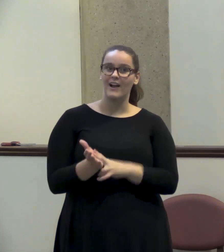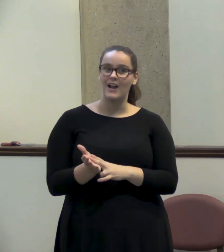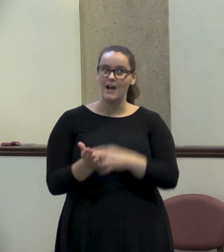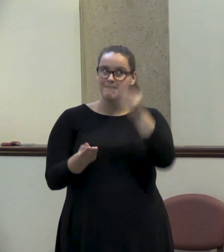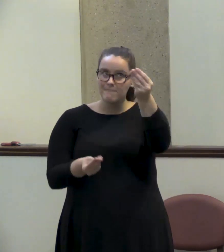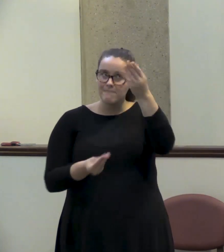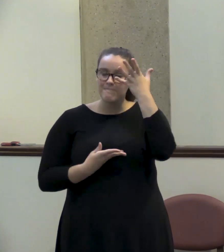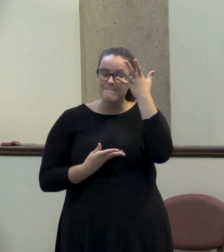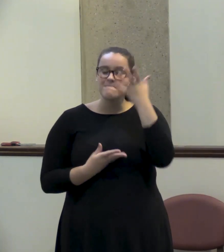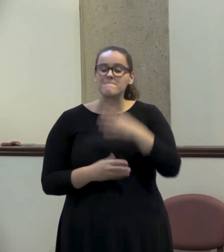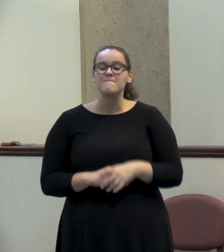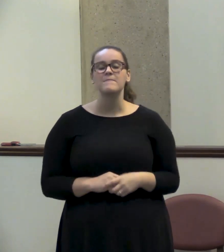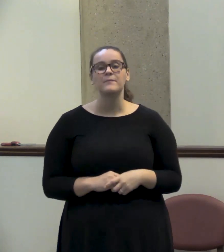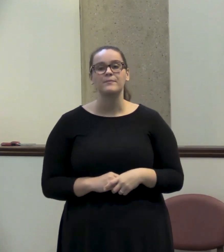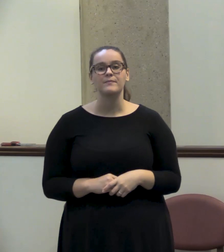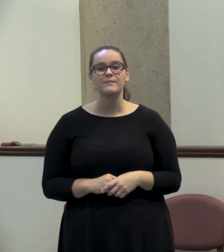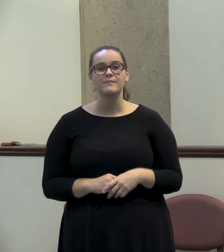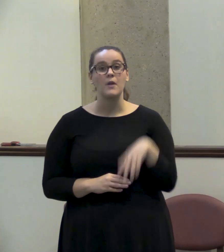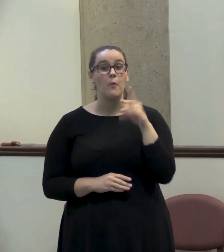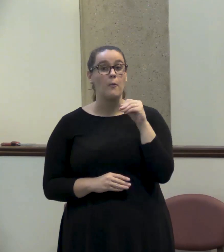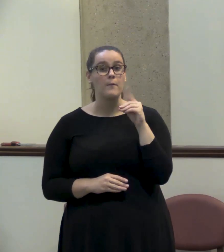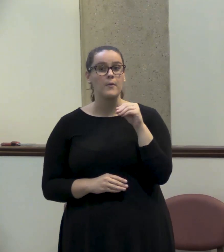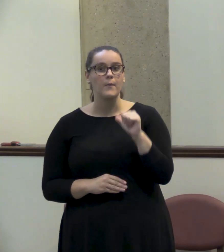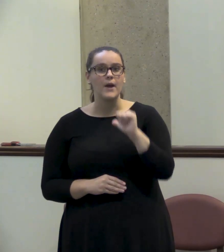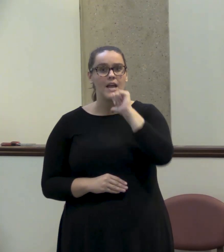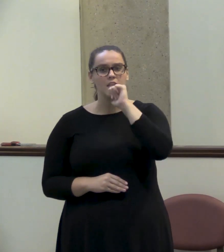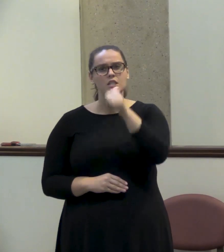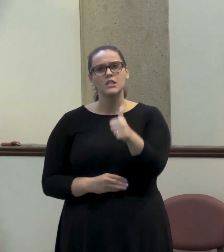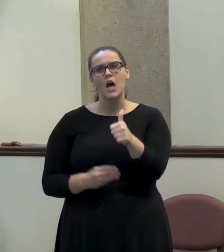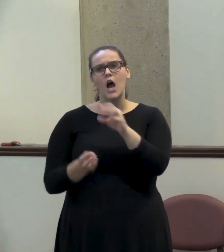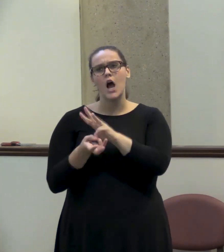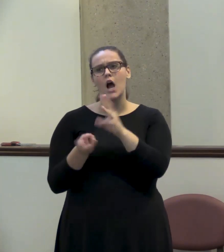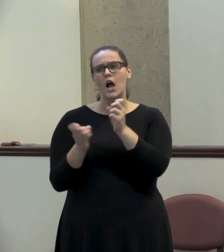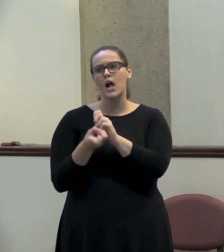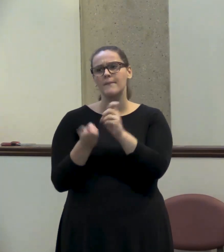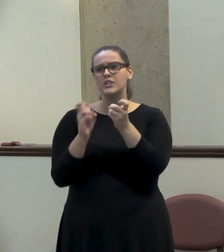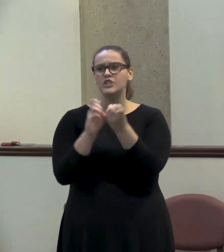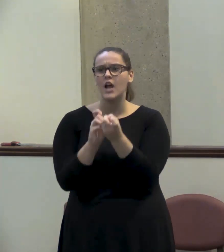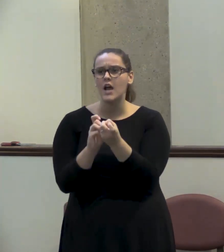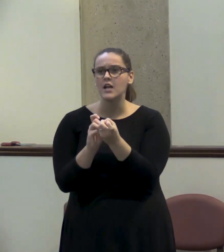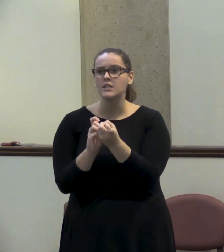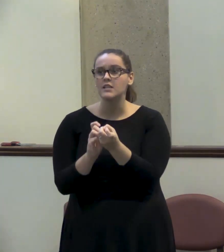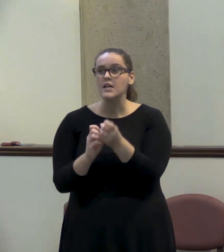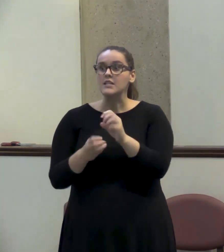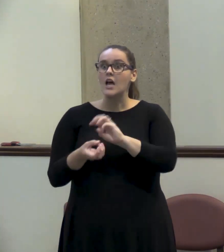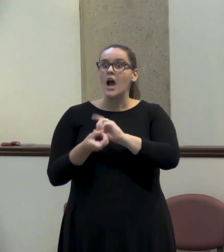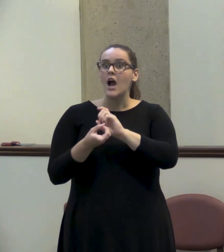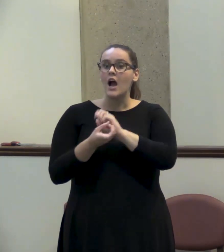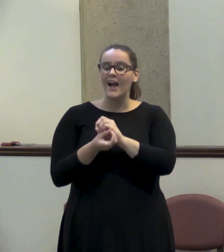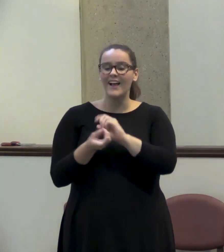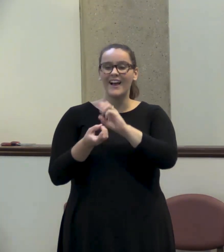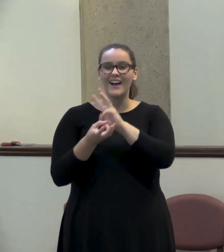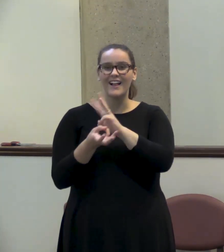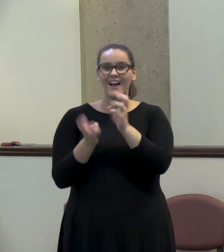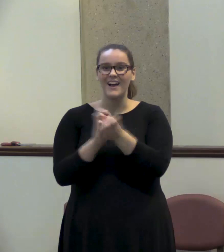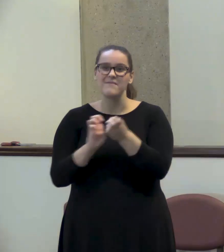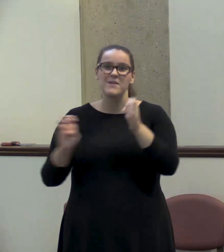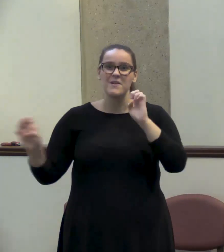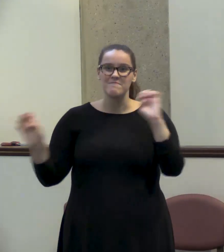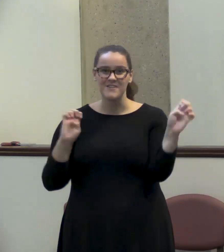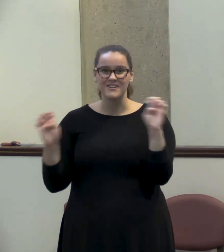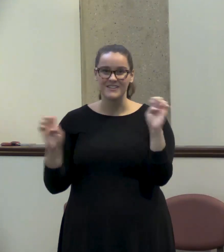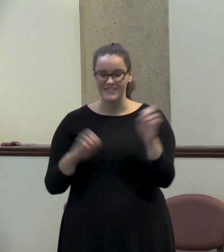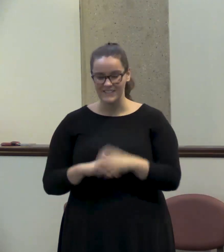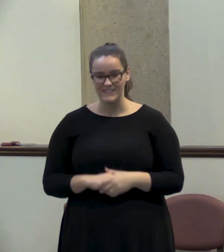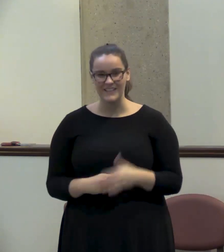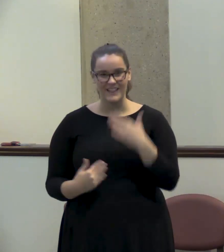more information. Okay, so one more time, it's not climate change, it's a climate emergency.